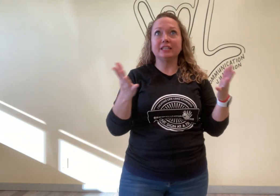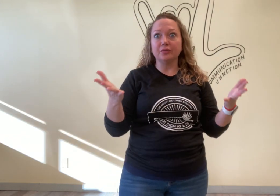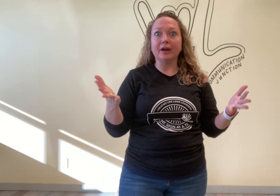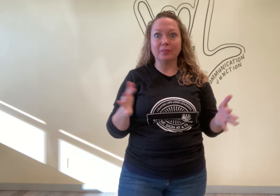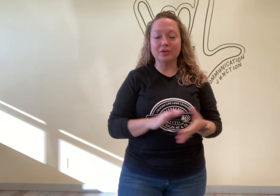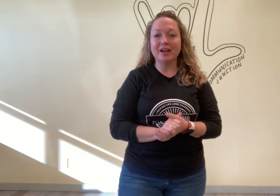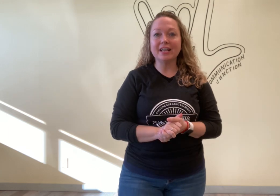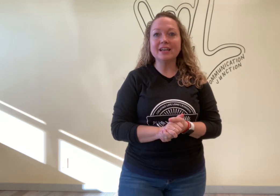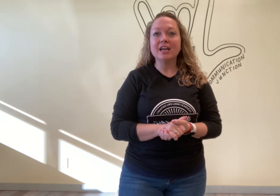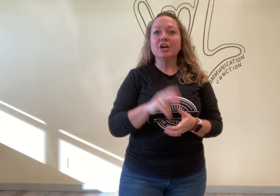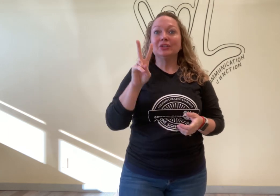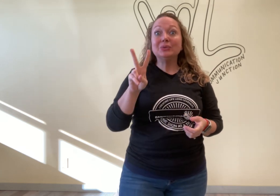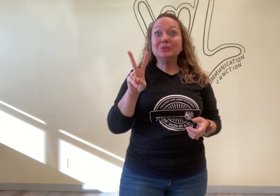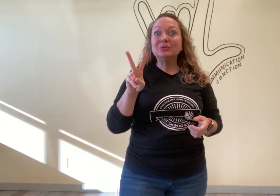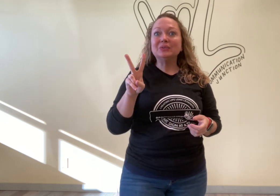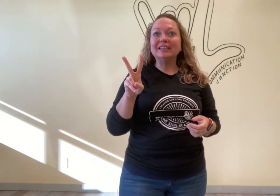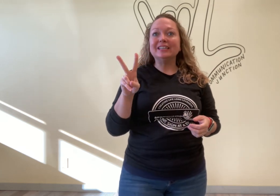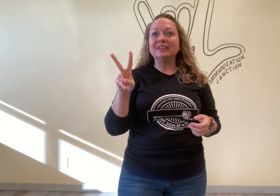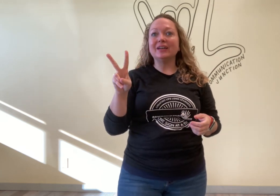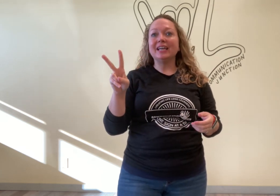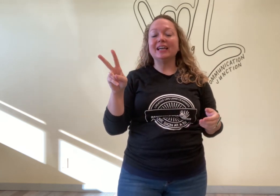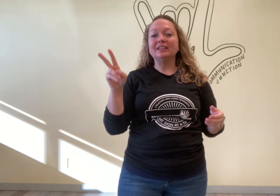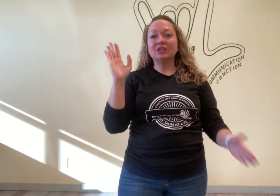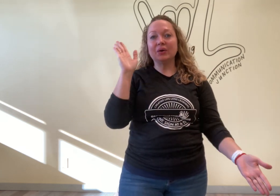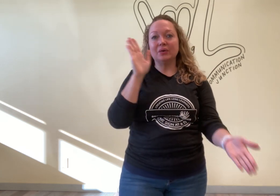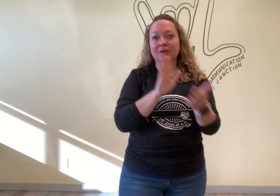rhyme. Are you ready? 2 little hands go clap,